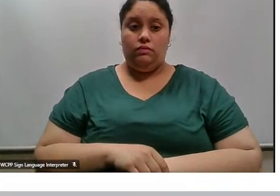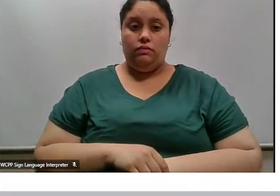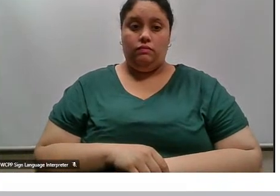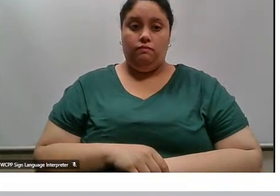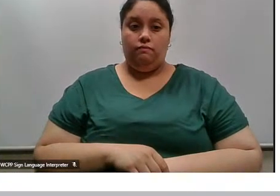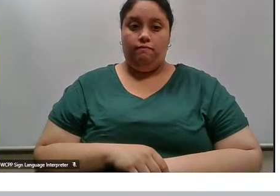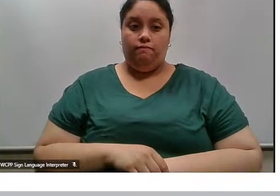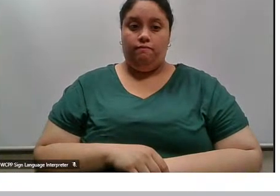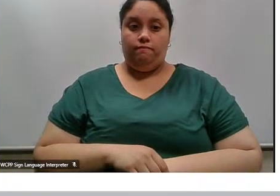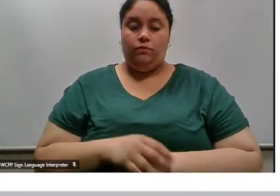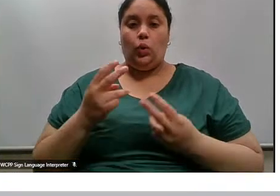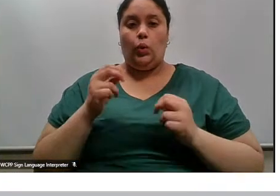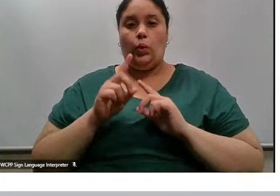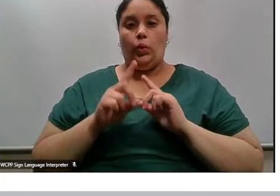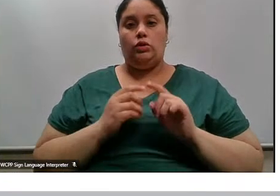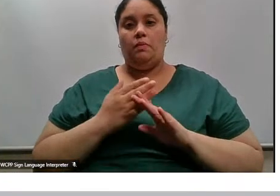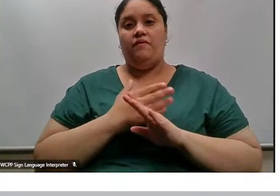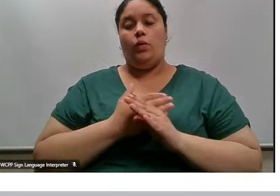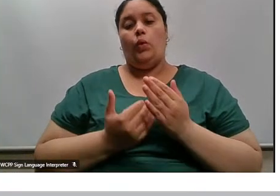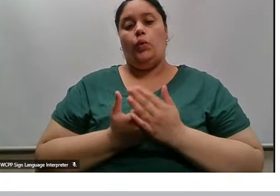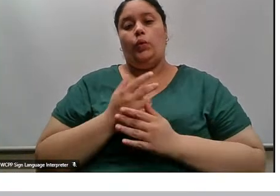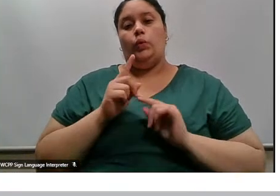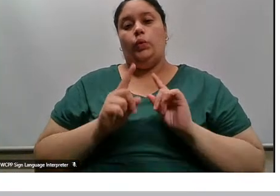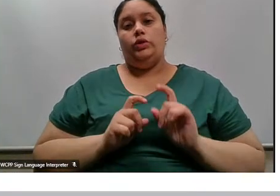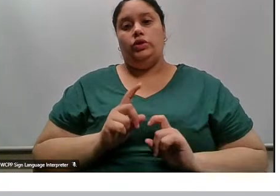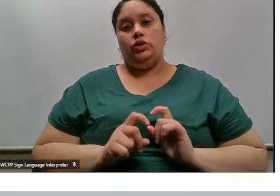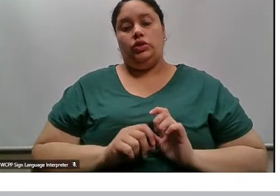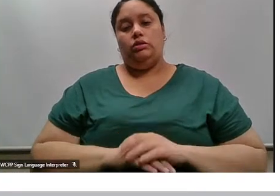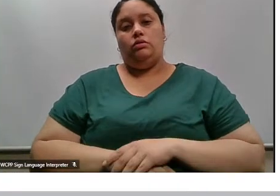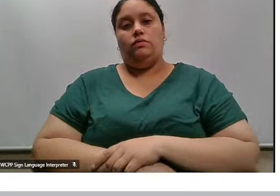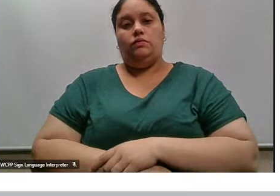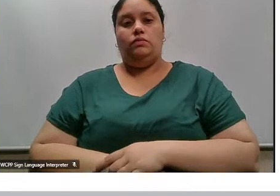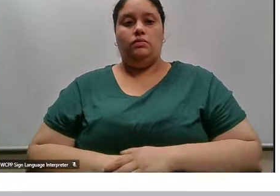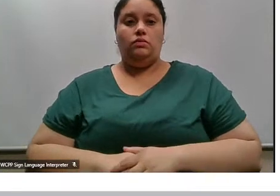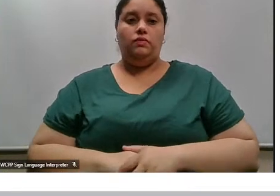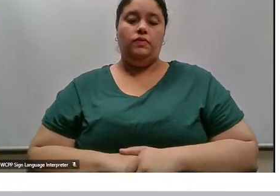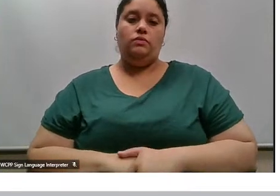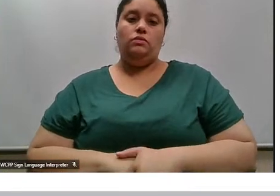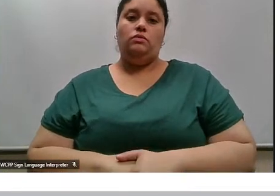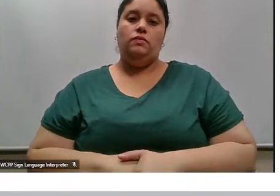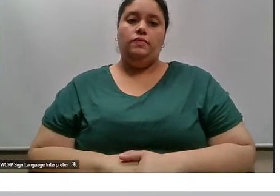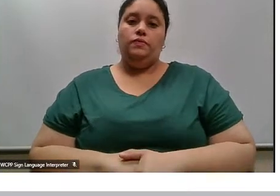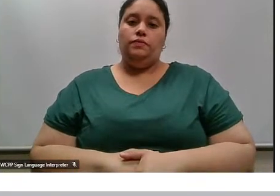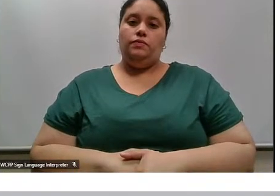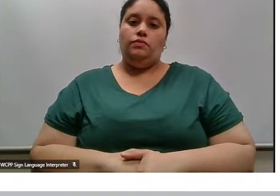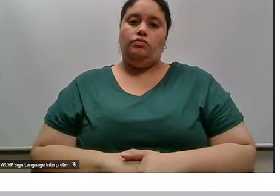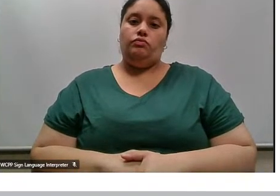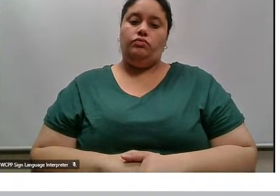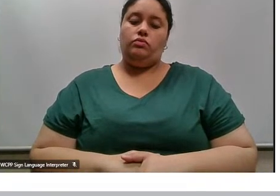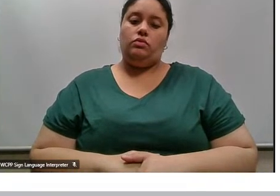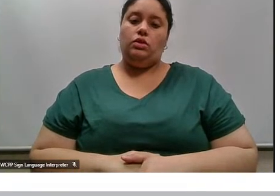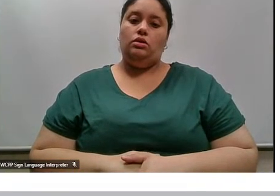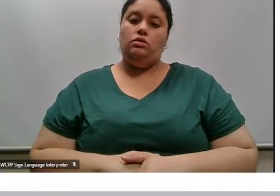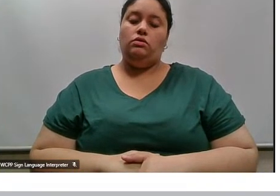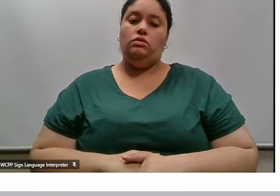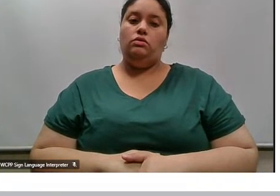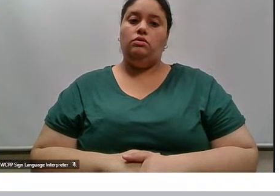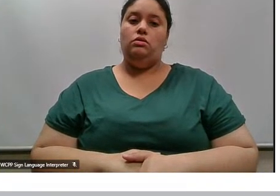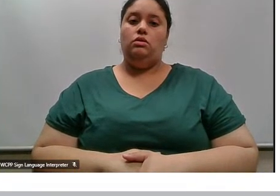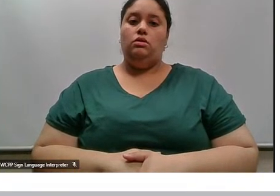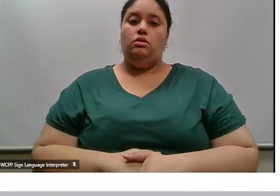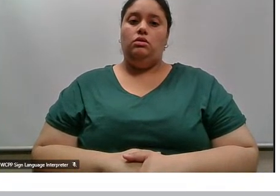a new question. Okay, before the new question, just I see on page